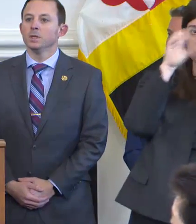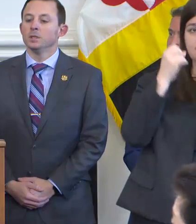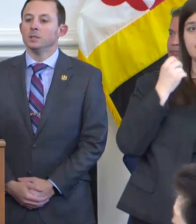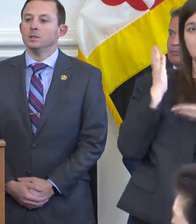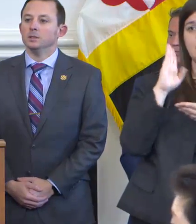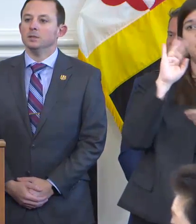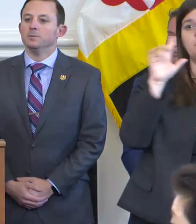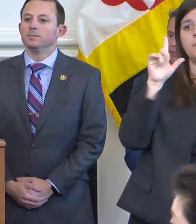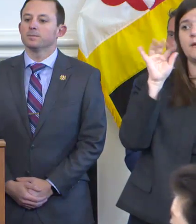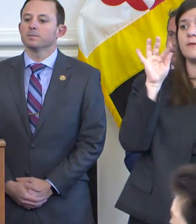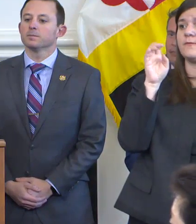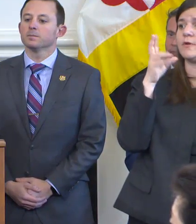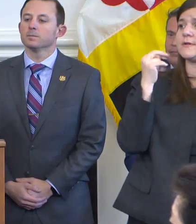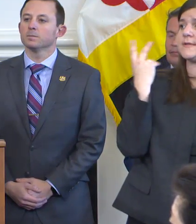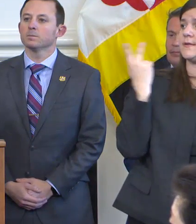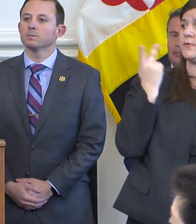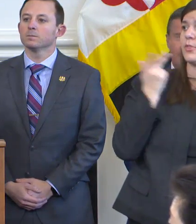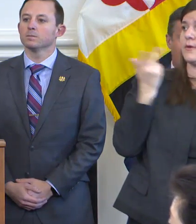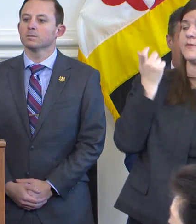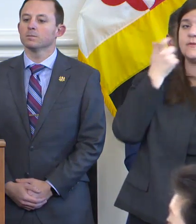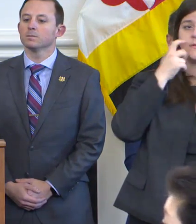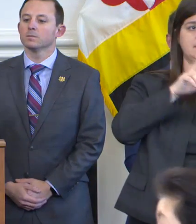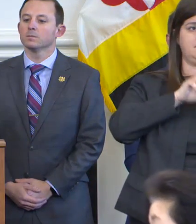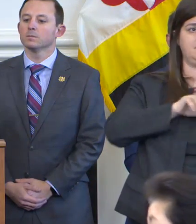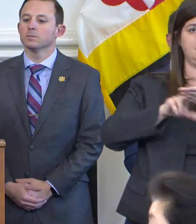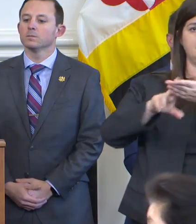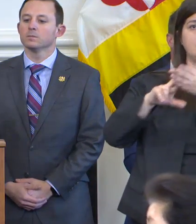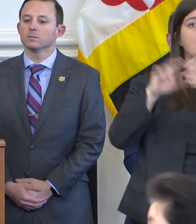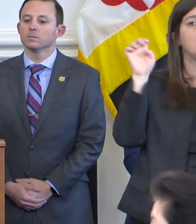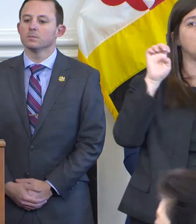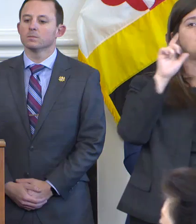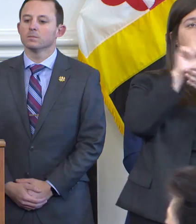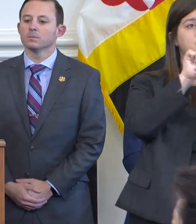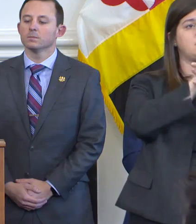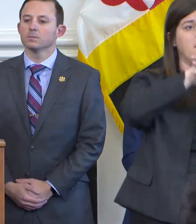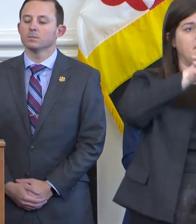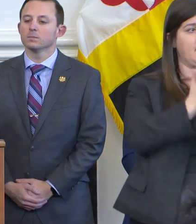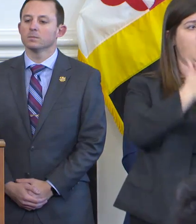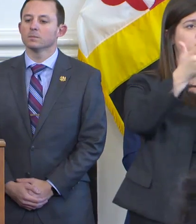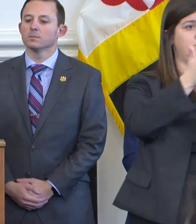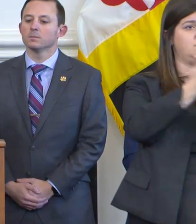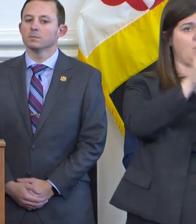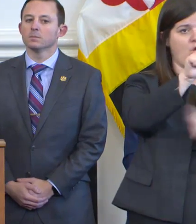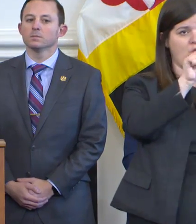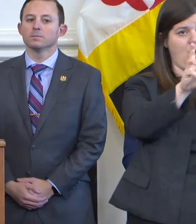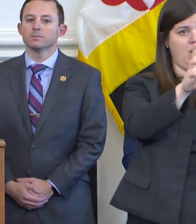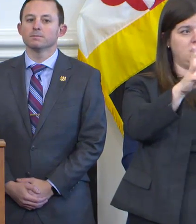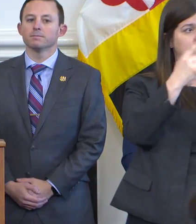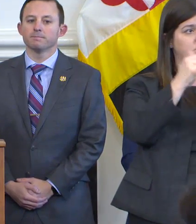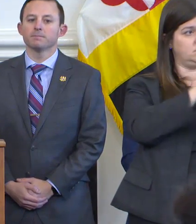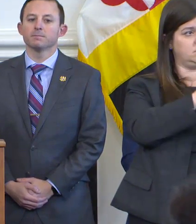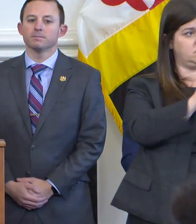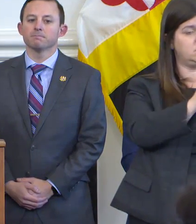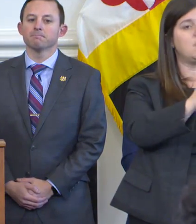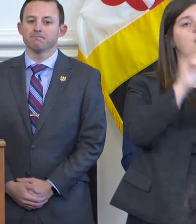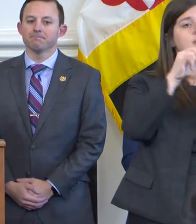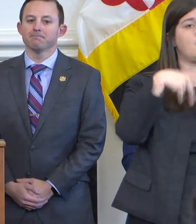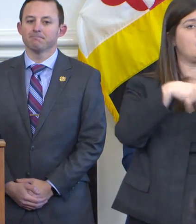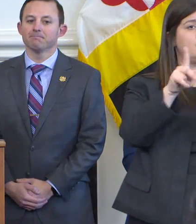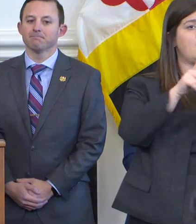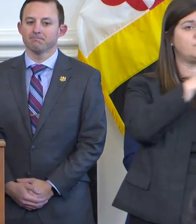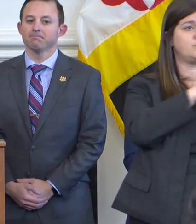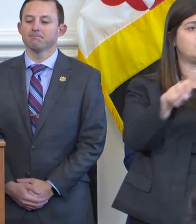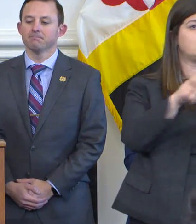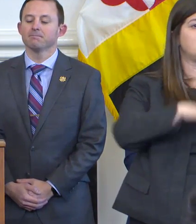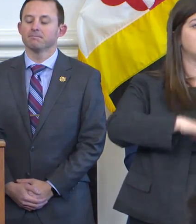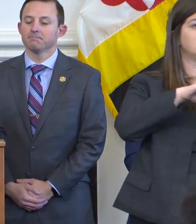just signed emergency legislation into law which allows for the transfer of up to $50 million from